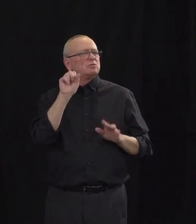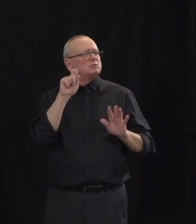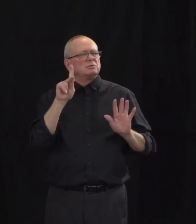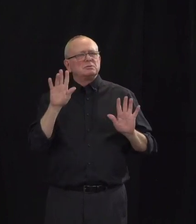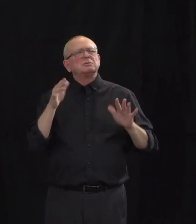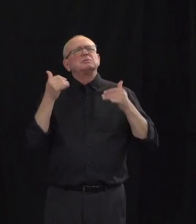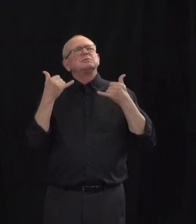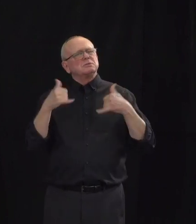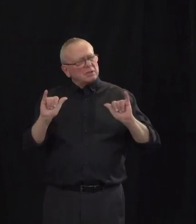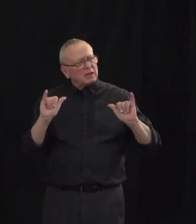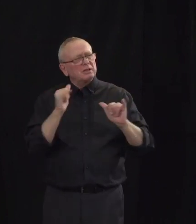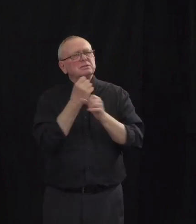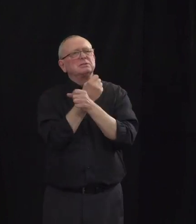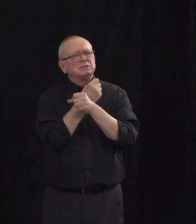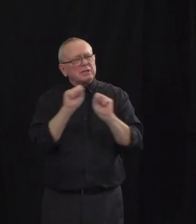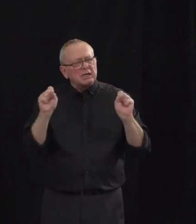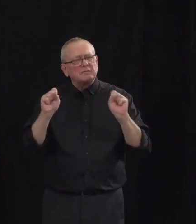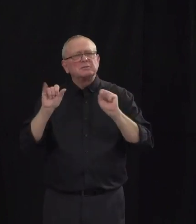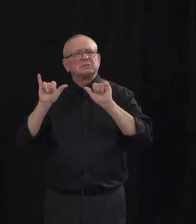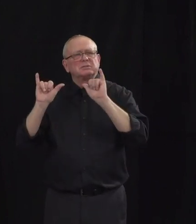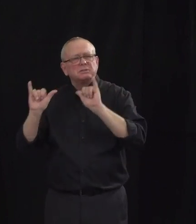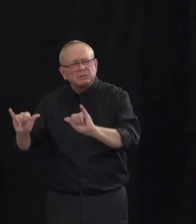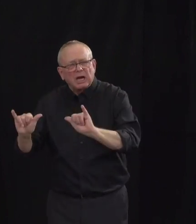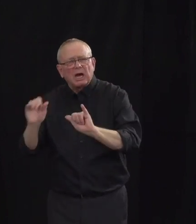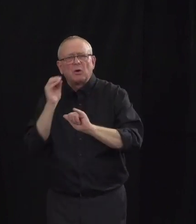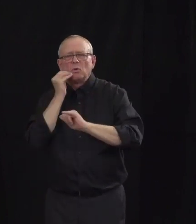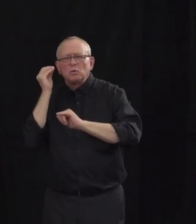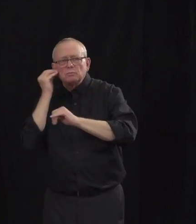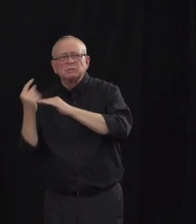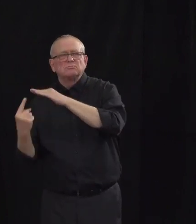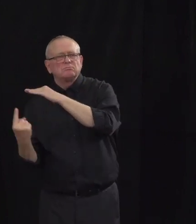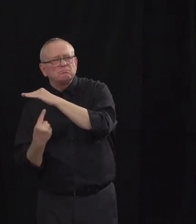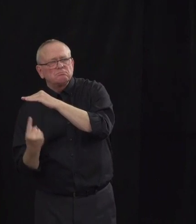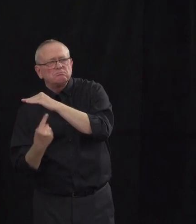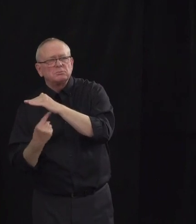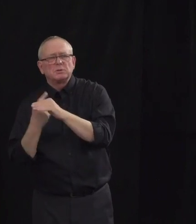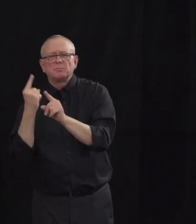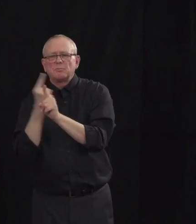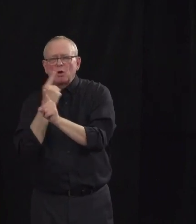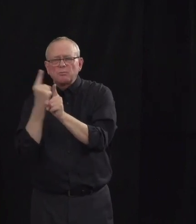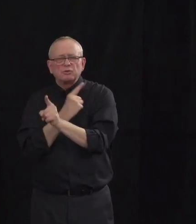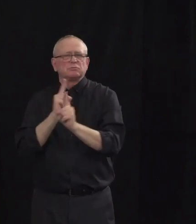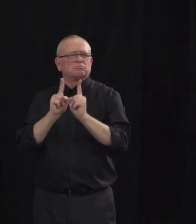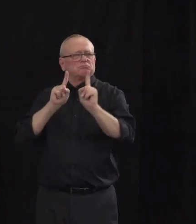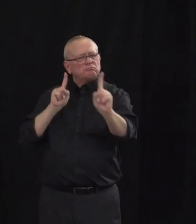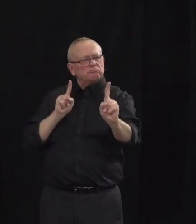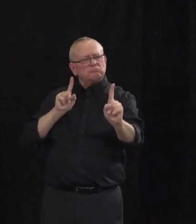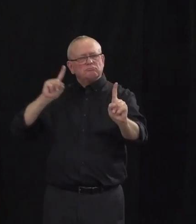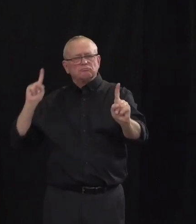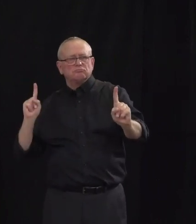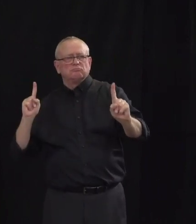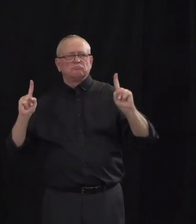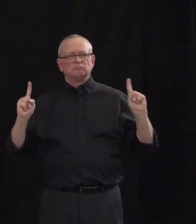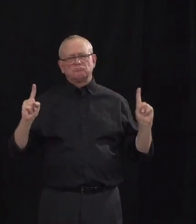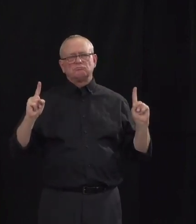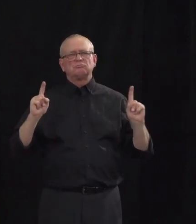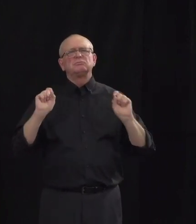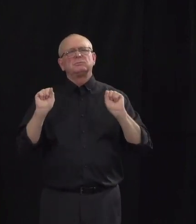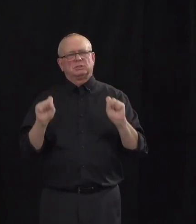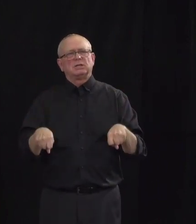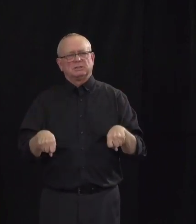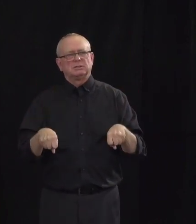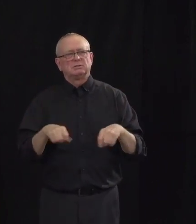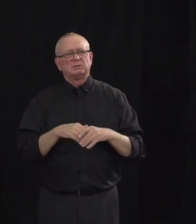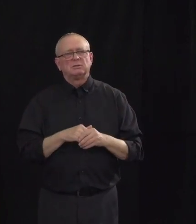distancing. But even during this time, we are asking landlords and tenants to work together for the months to come. If a tenant is unable to pay their rent,